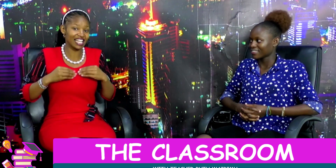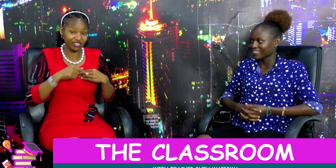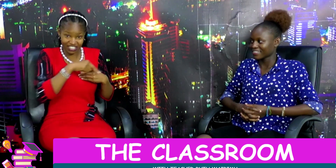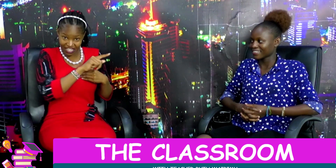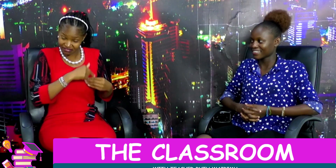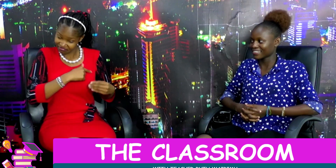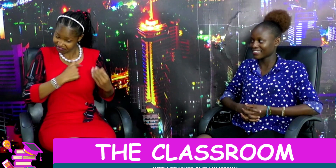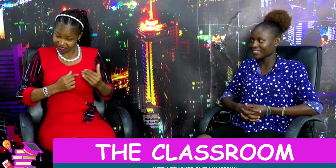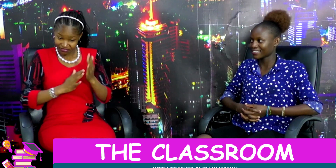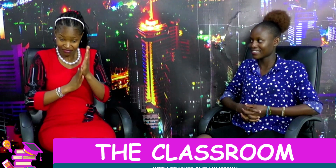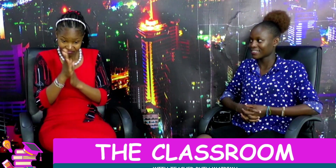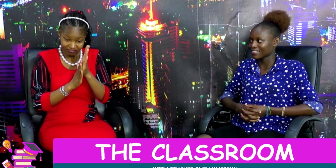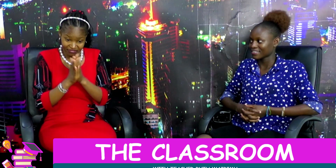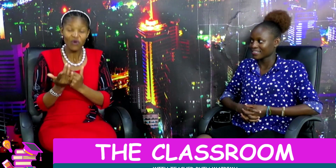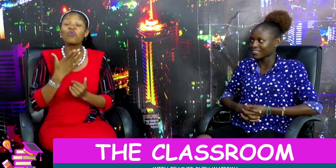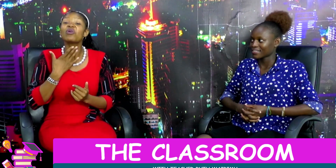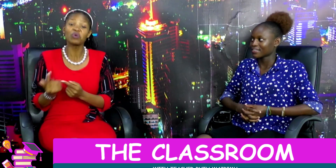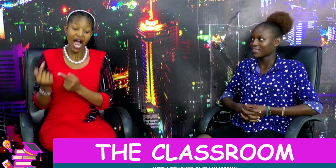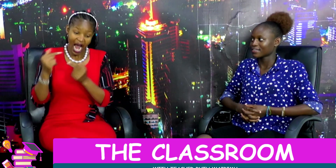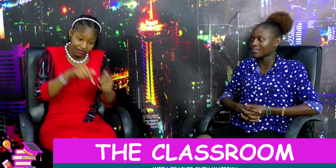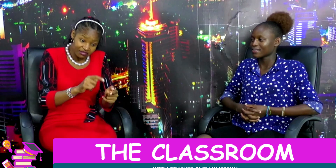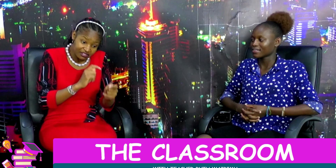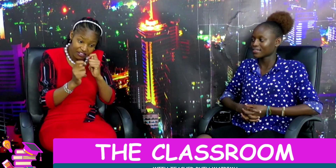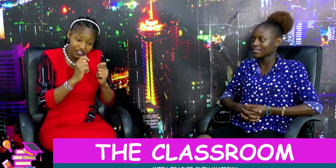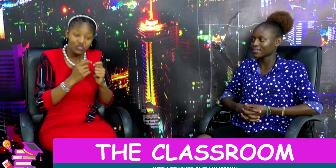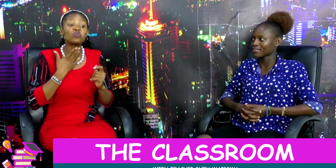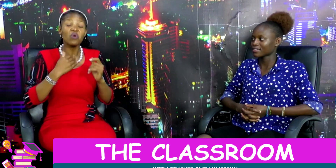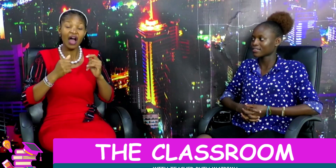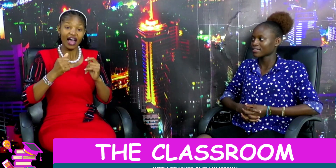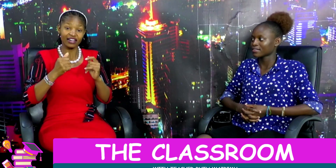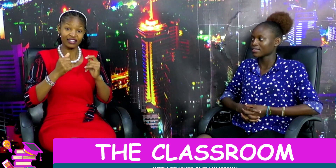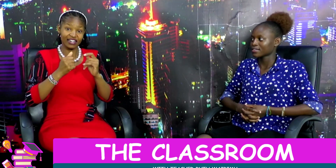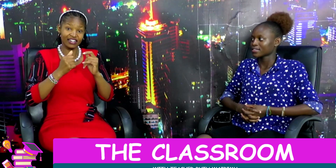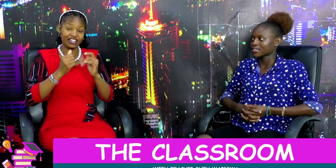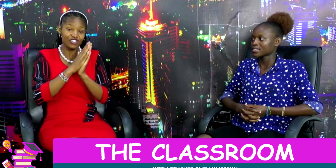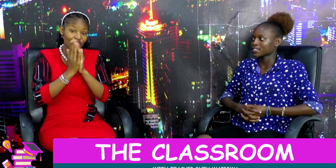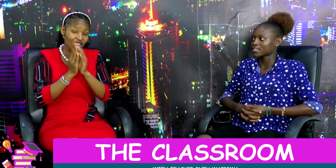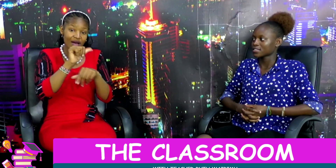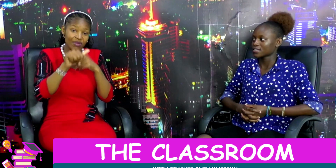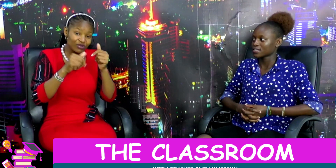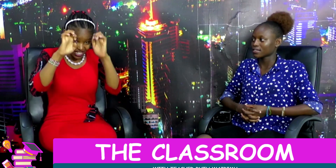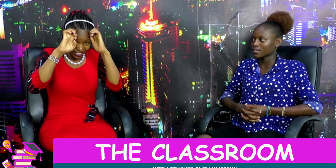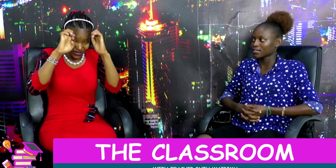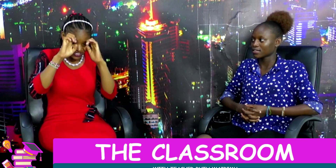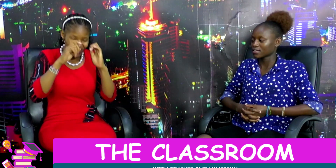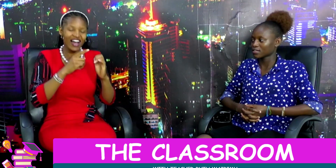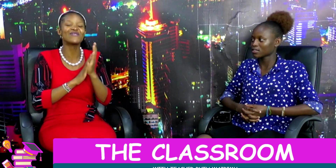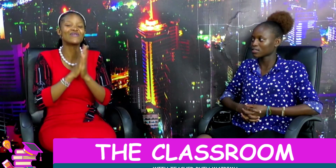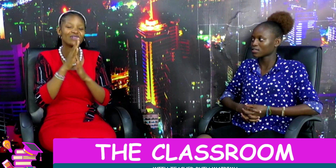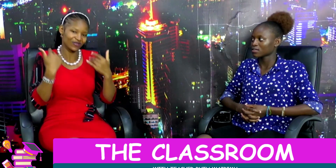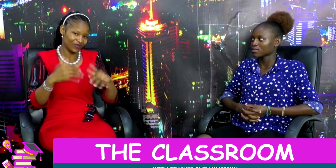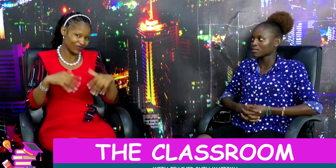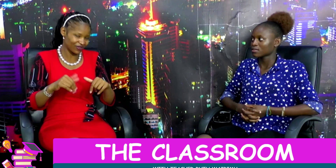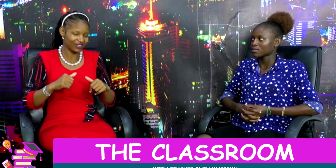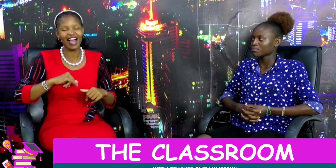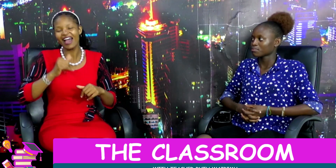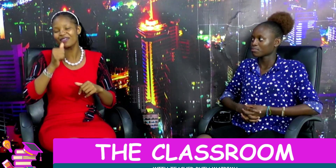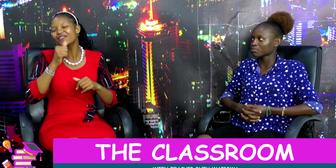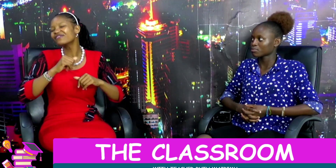I'm so excited to have a guest with us who is ready to share her story. I hope it gets to motivate all of